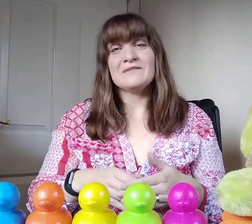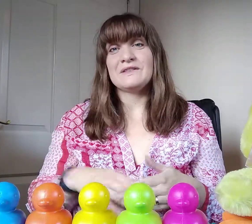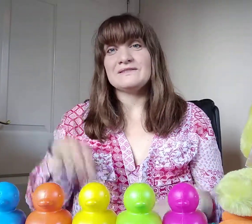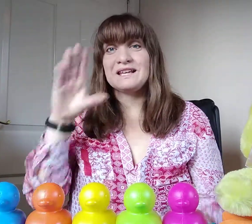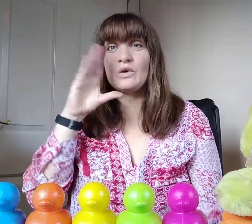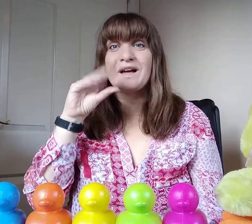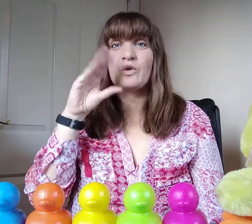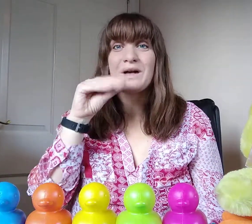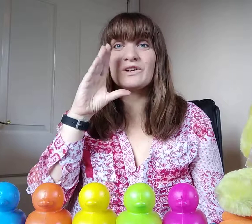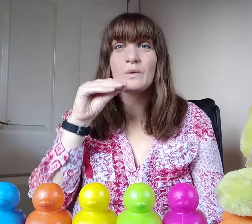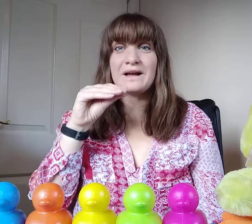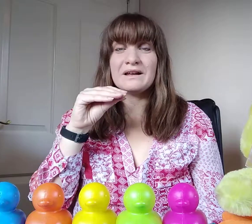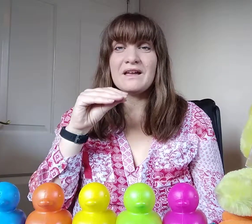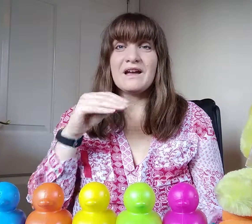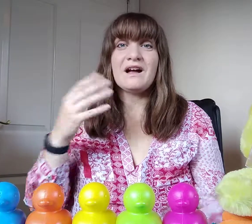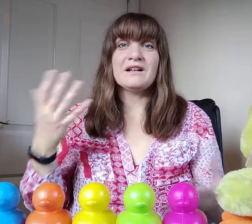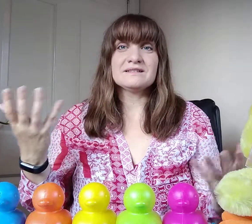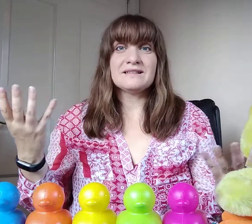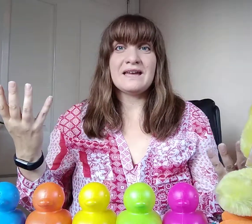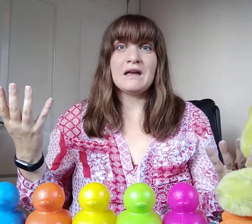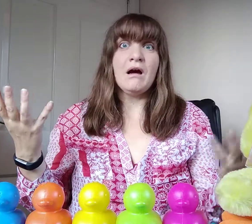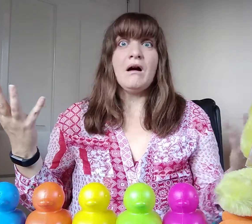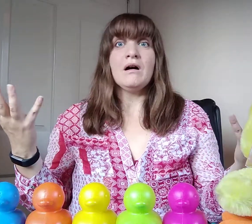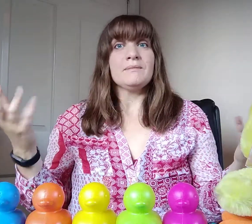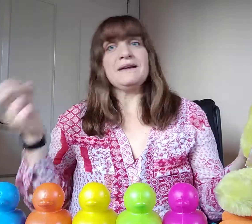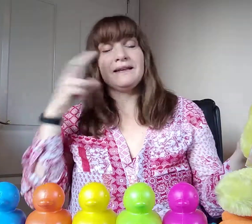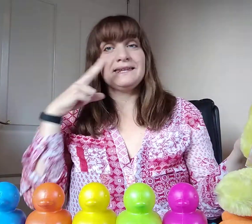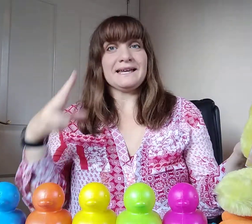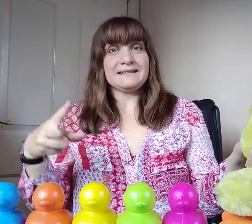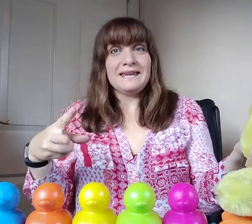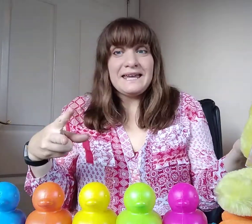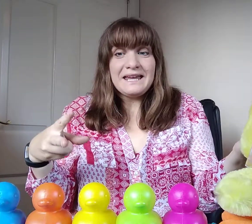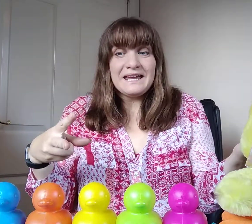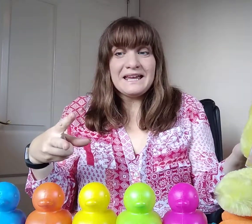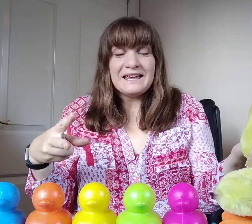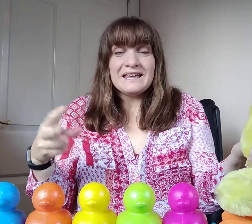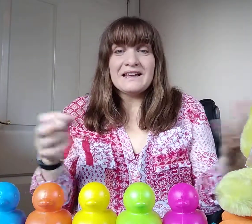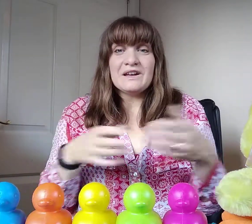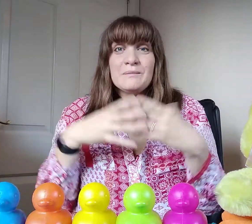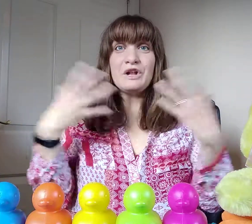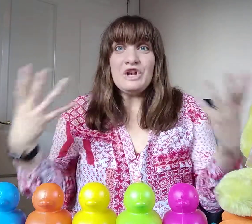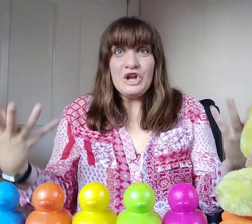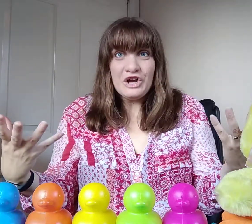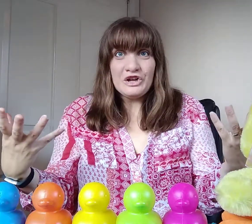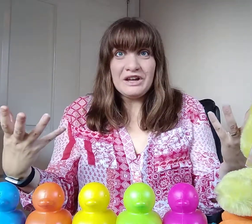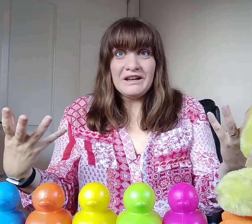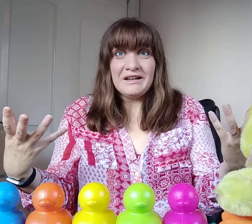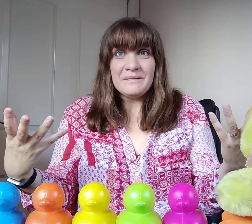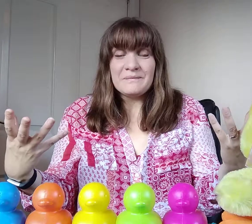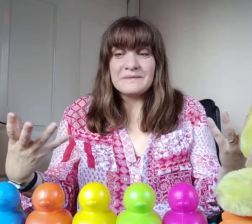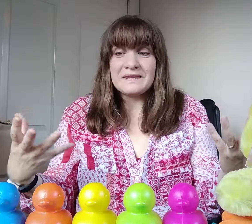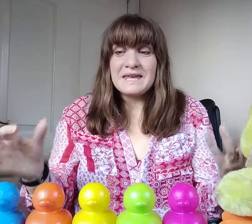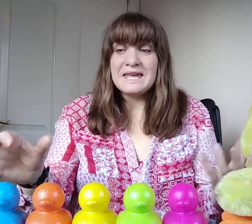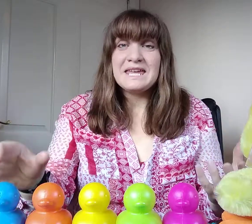they've said coin, coin, coin, I'll say, oh, mais regardez, but look,